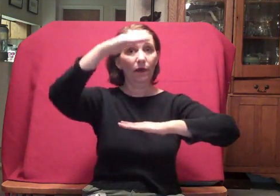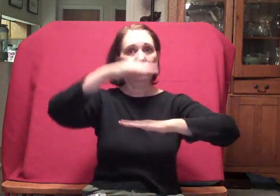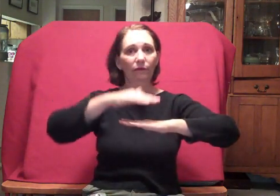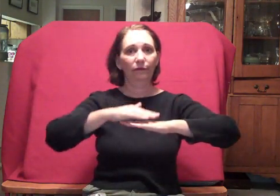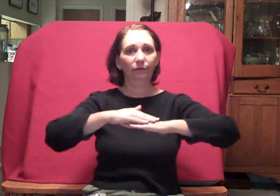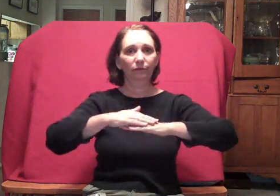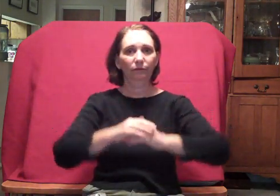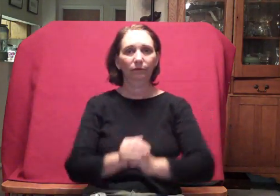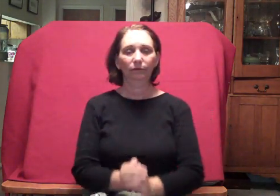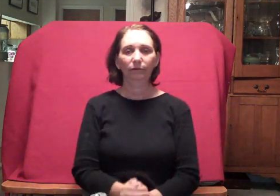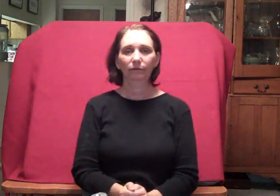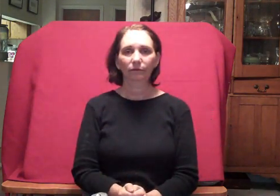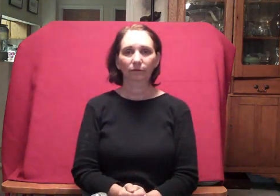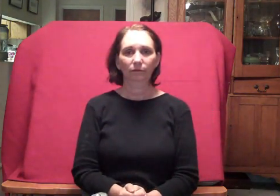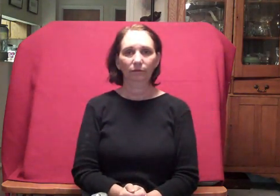above,